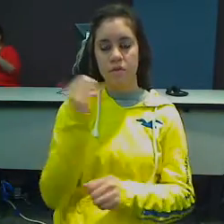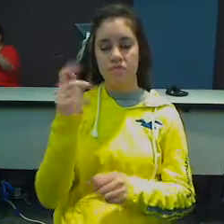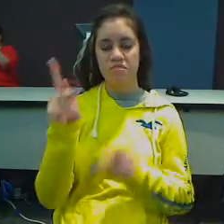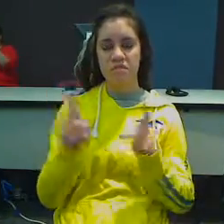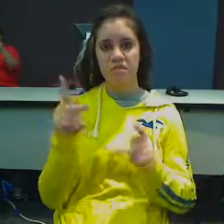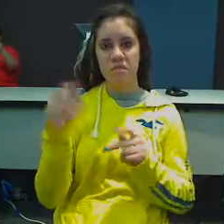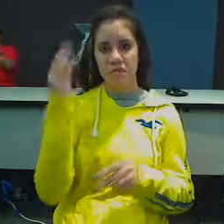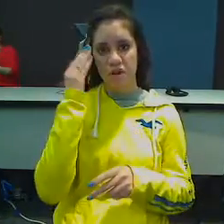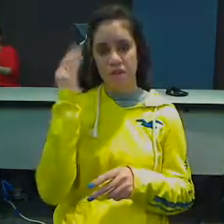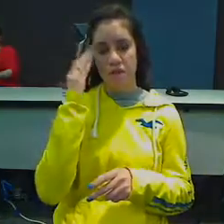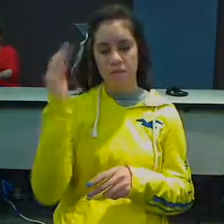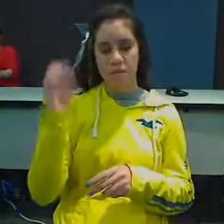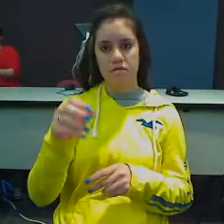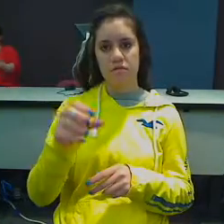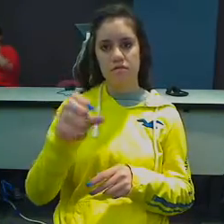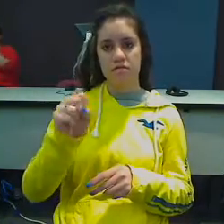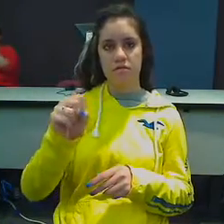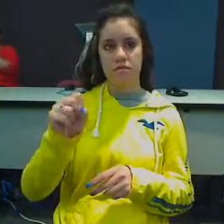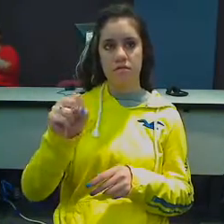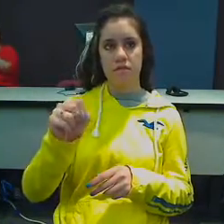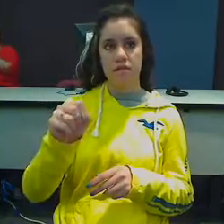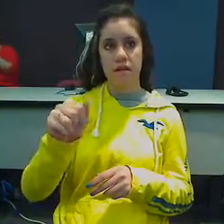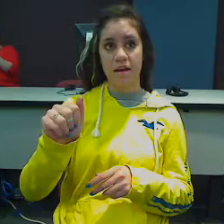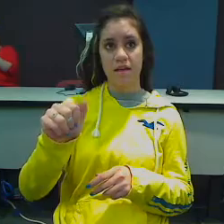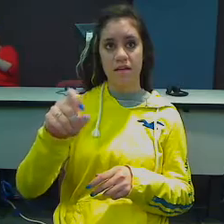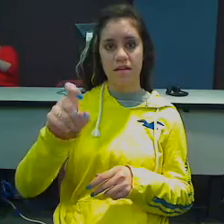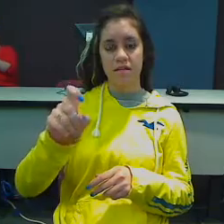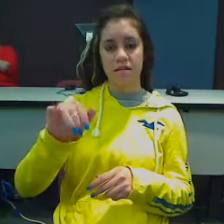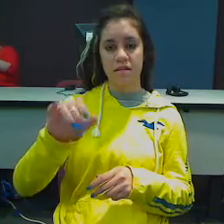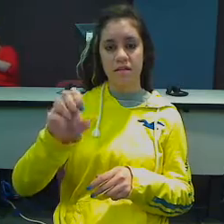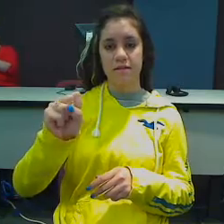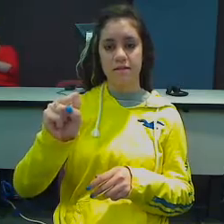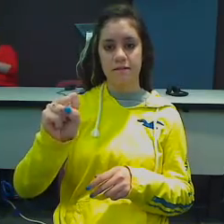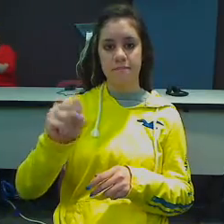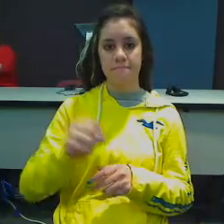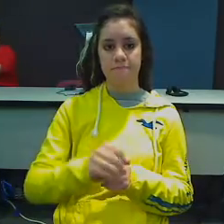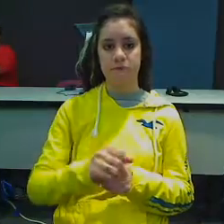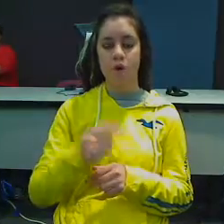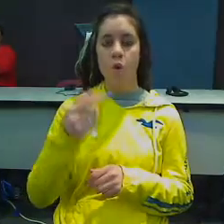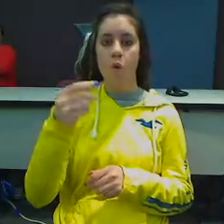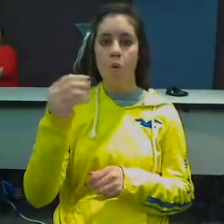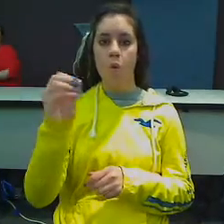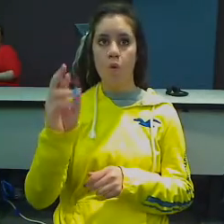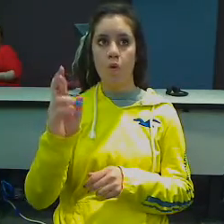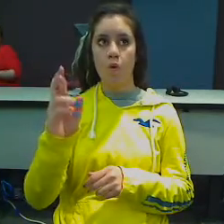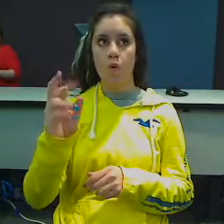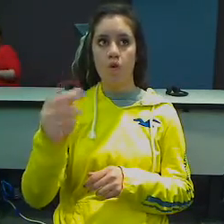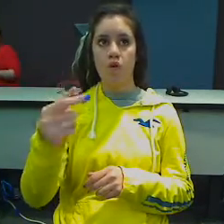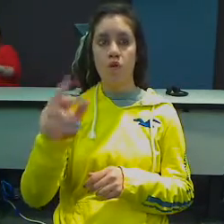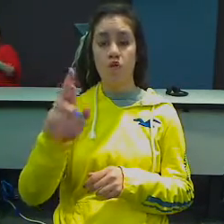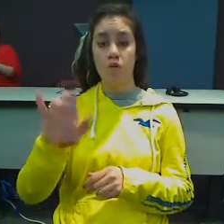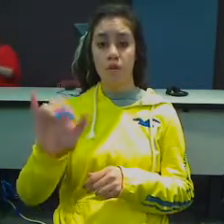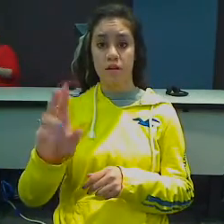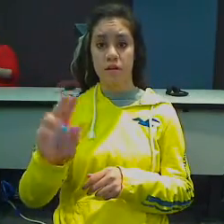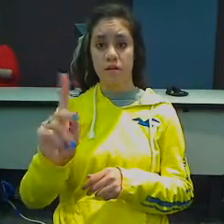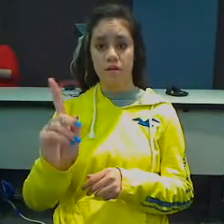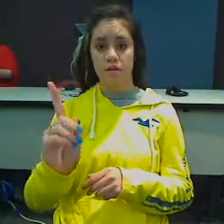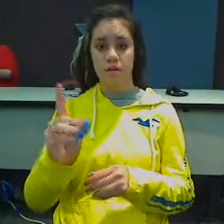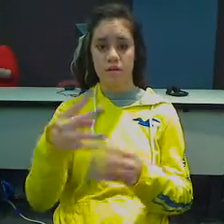and numbers along on each of these, a grid layout, and you can mark something on